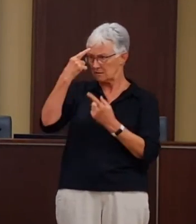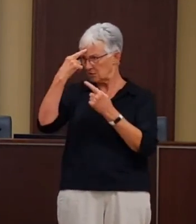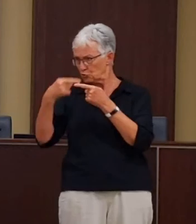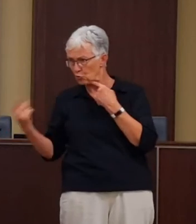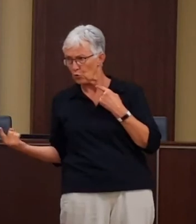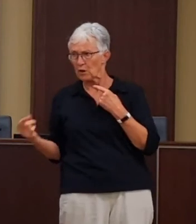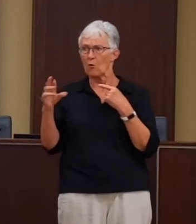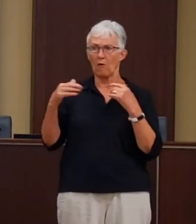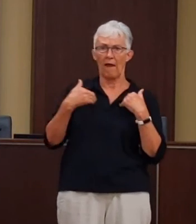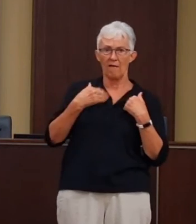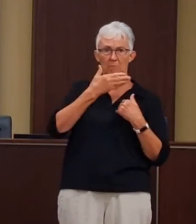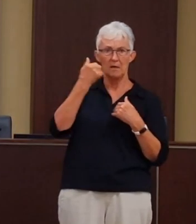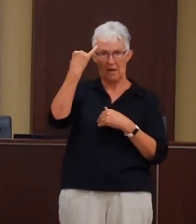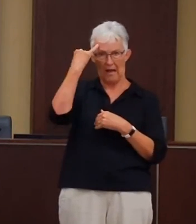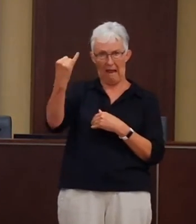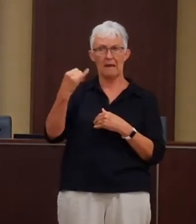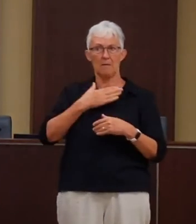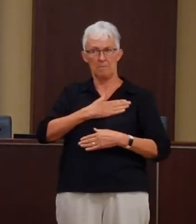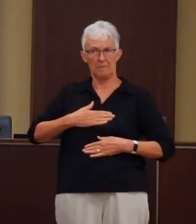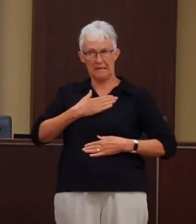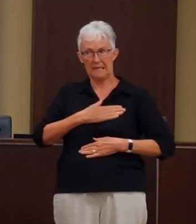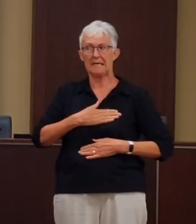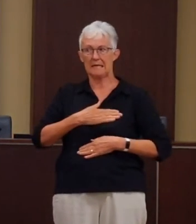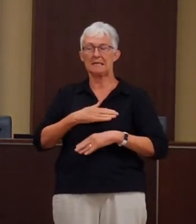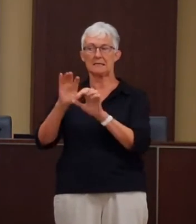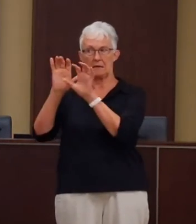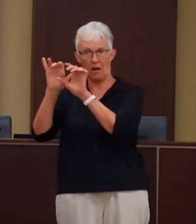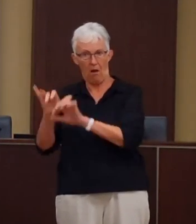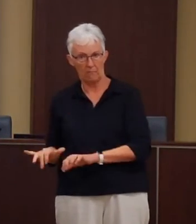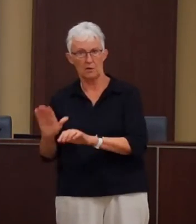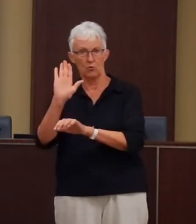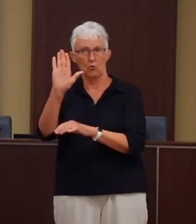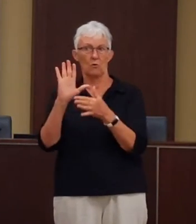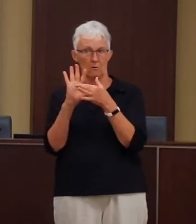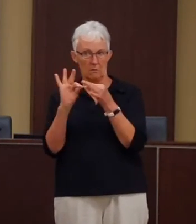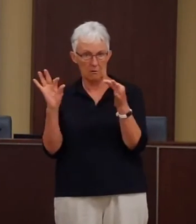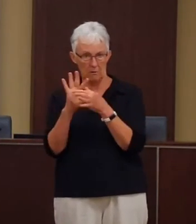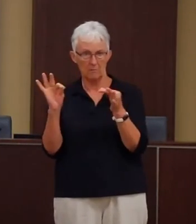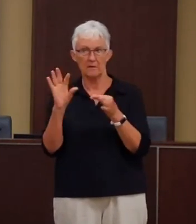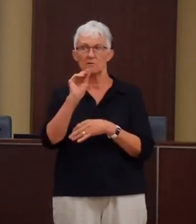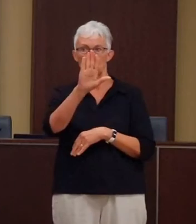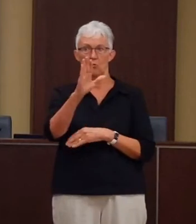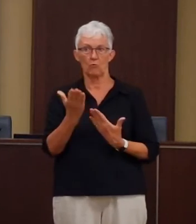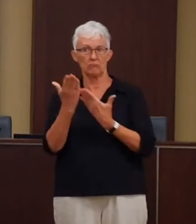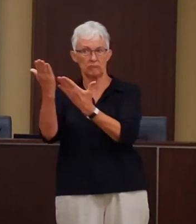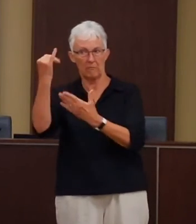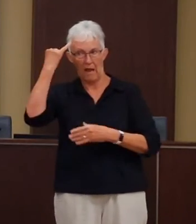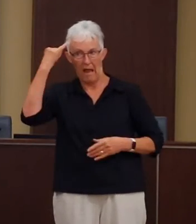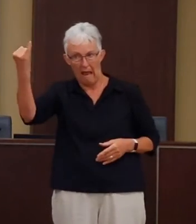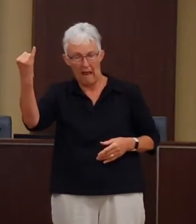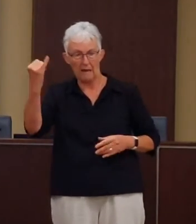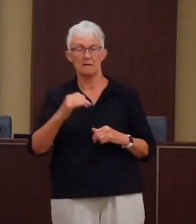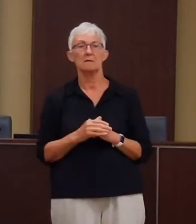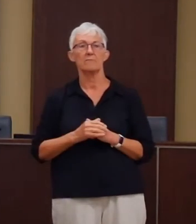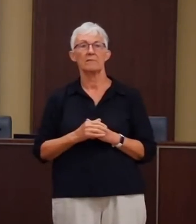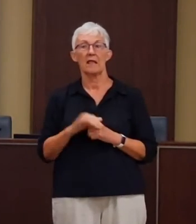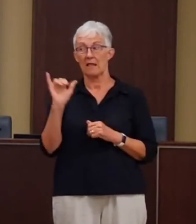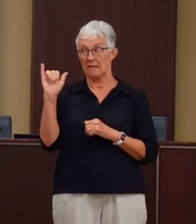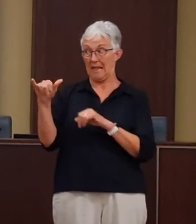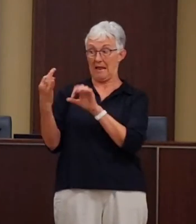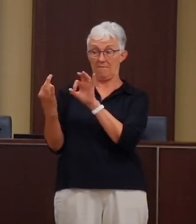The website includes a form for stakeholders to submit their comments and their suggestions. We will then take that feedback along